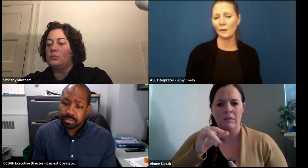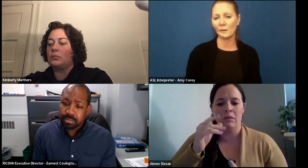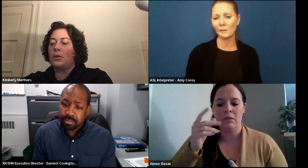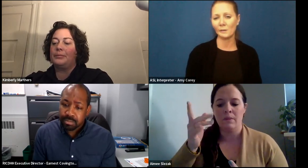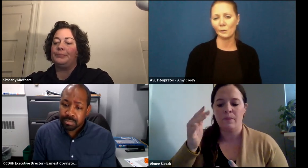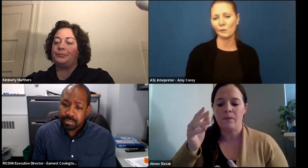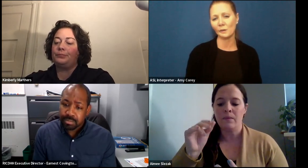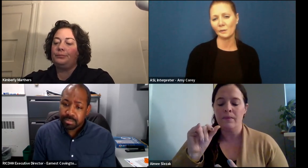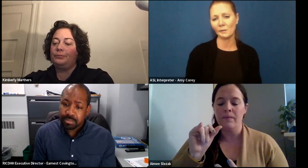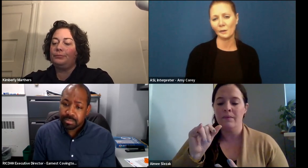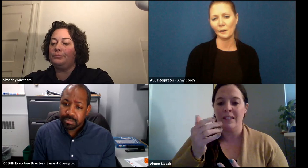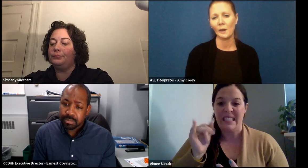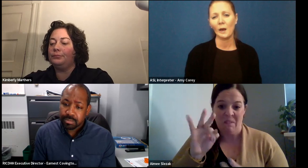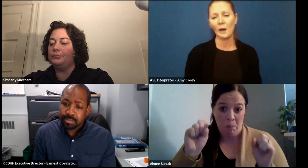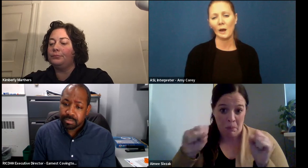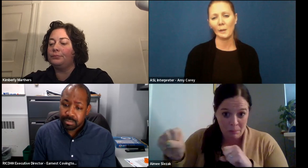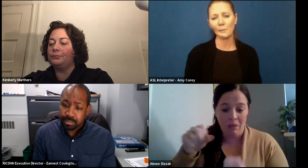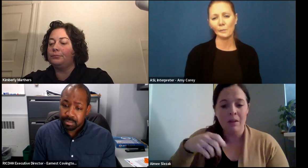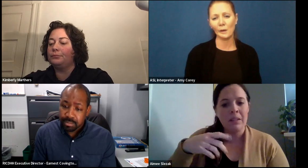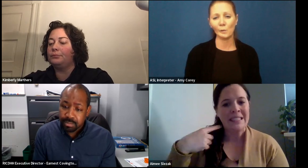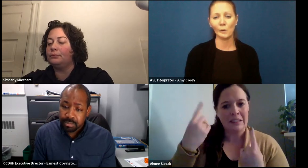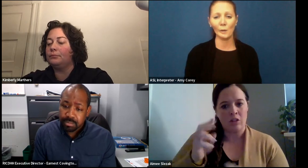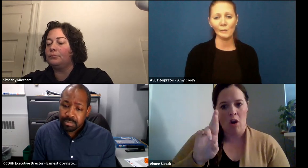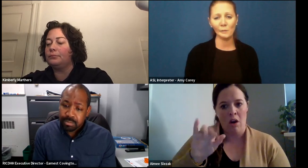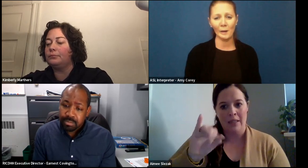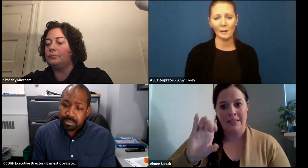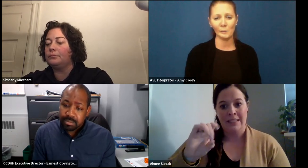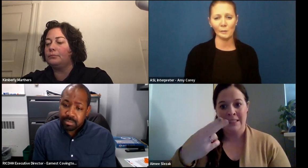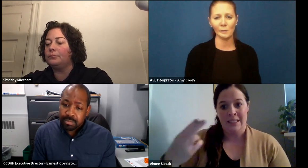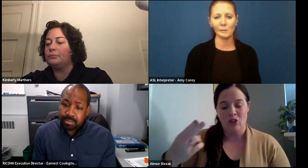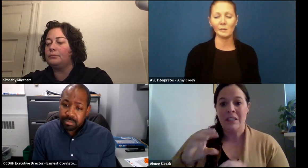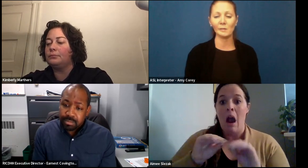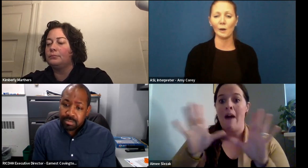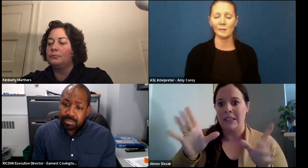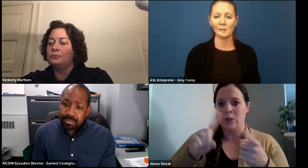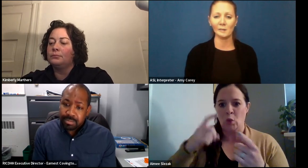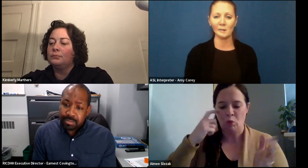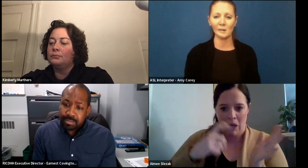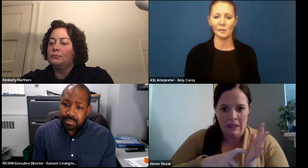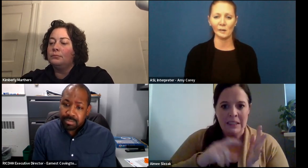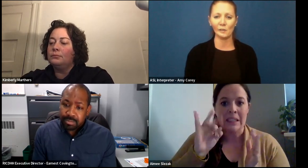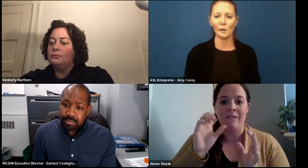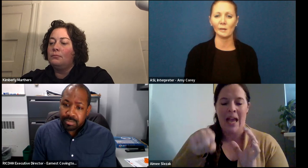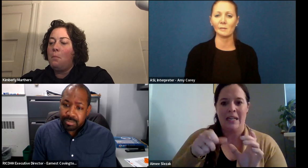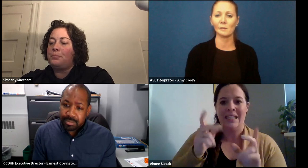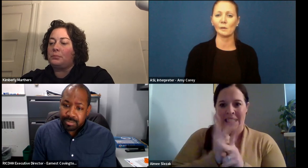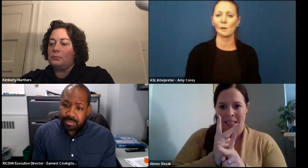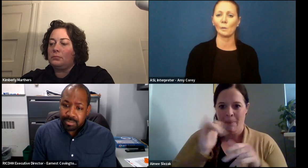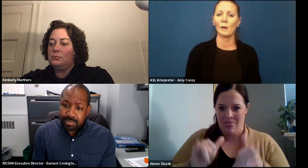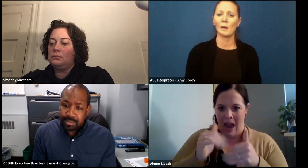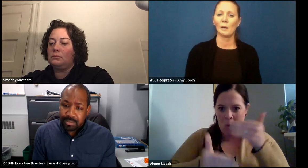two things here. I don't know if it's possible, since CDHH